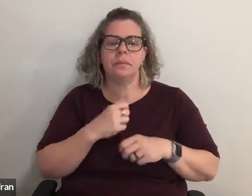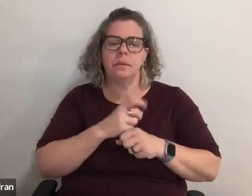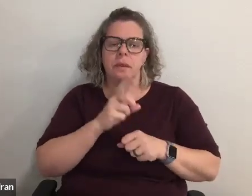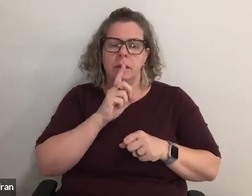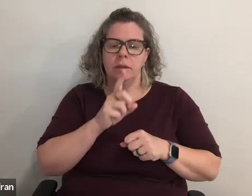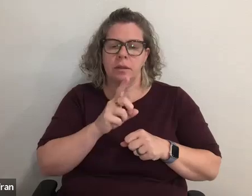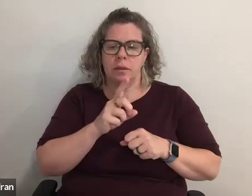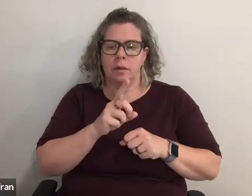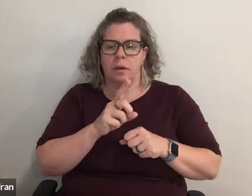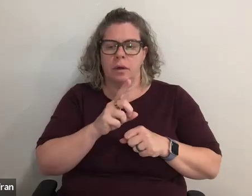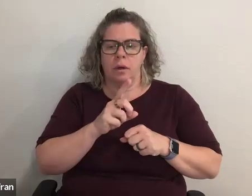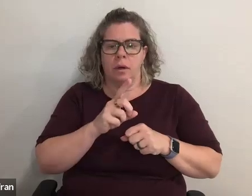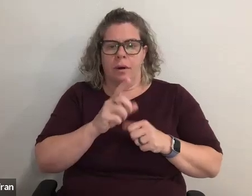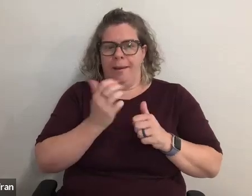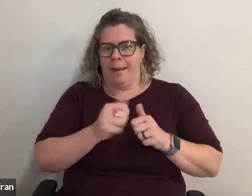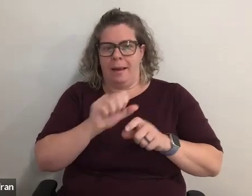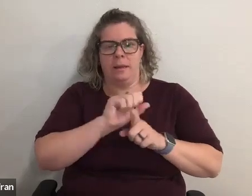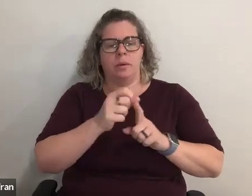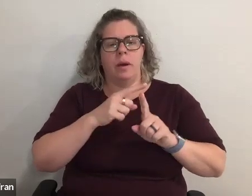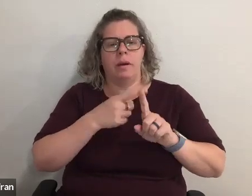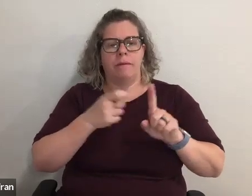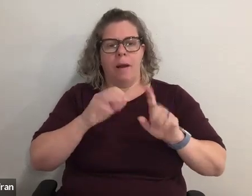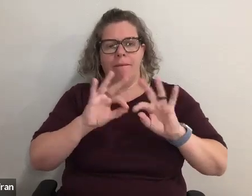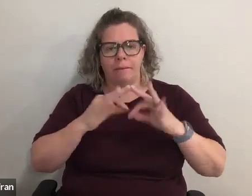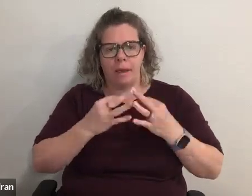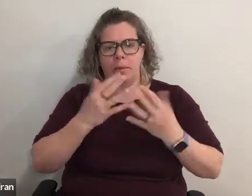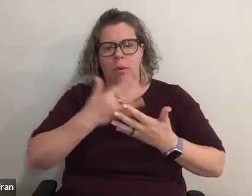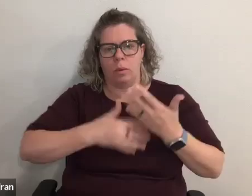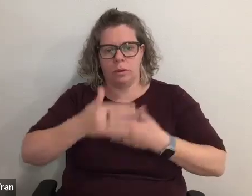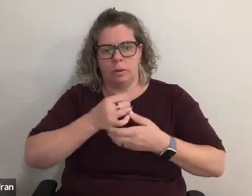this from a family and or social support